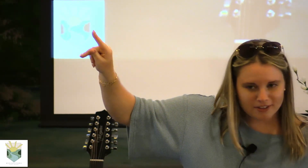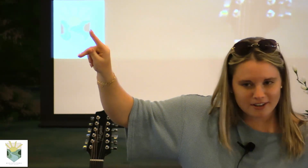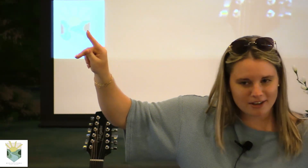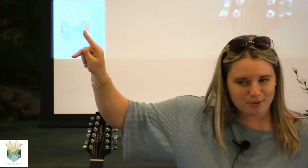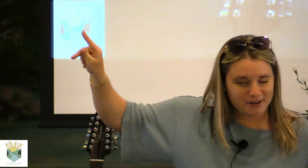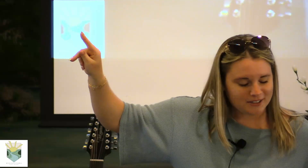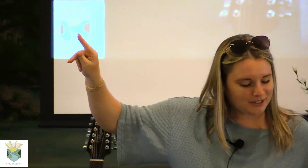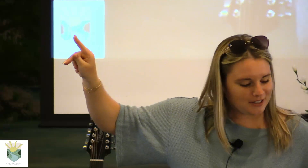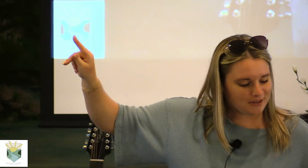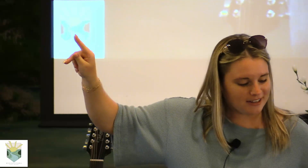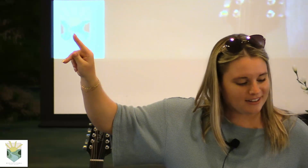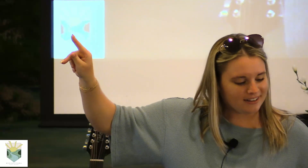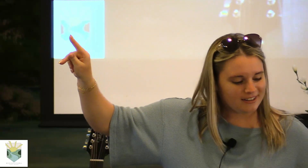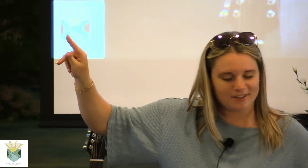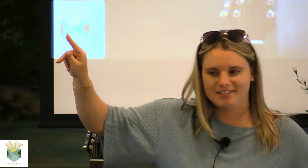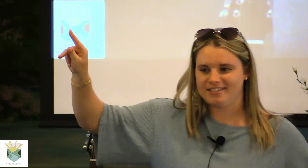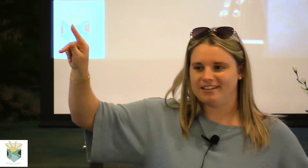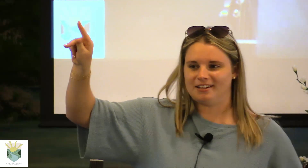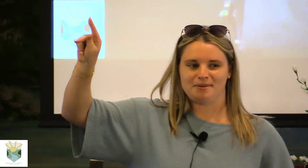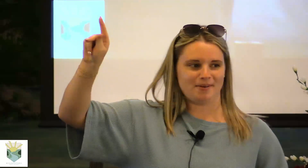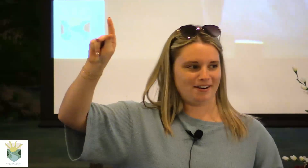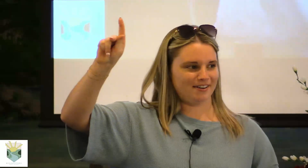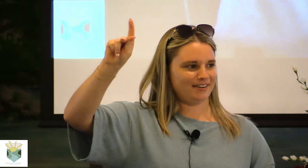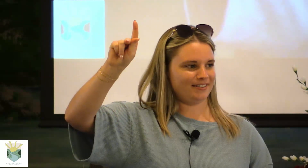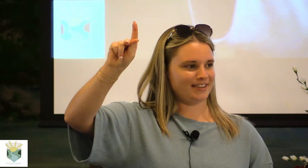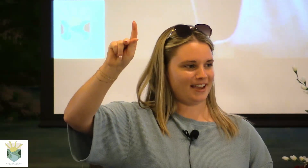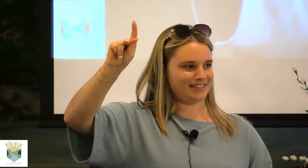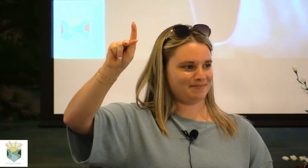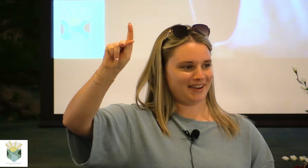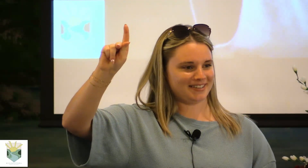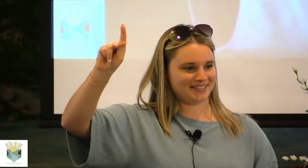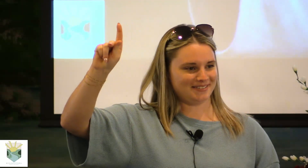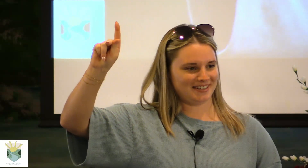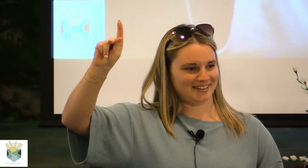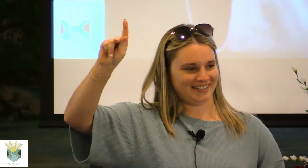your picture, you can see it a little bit better. Yes, Micah's doing it correctly.